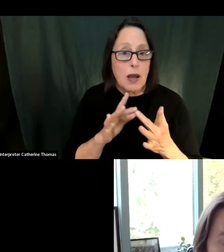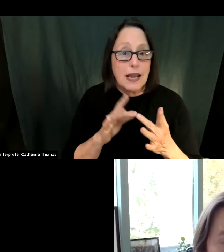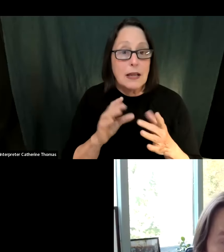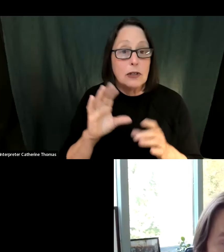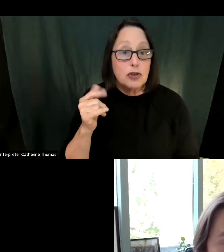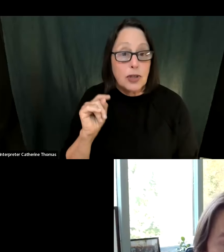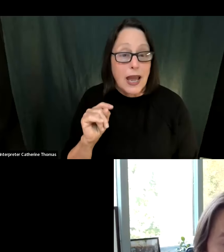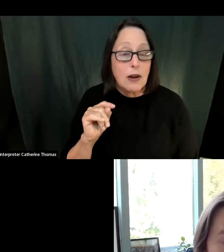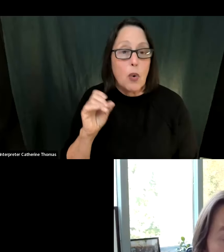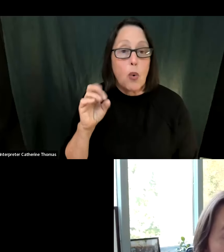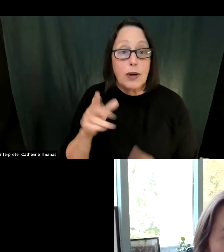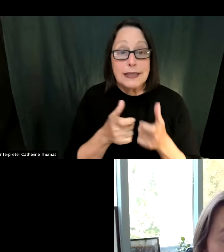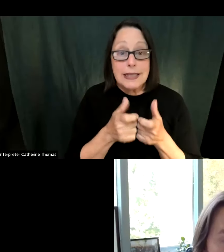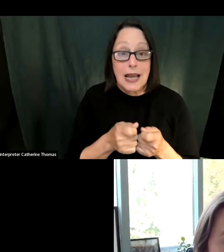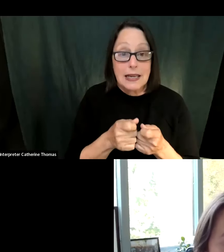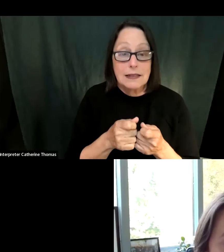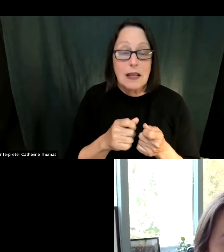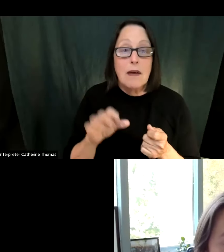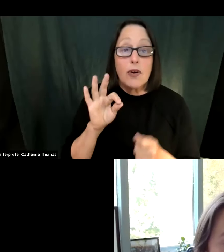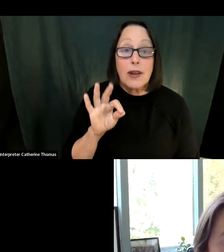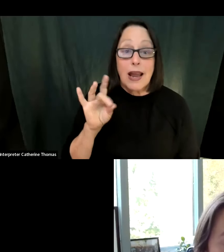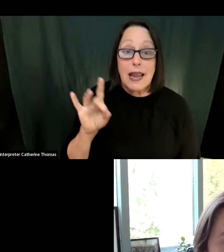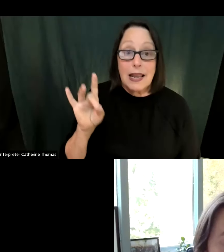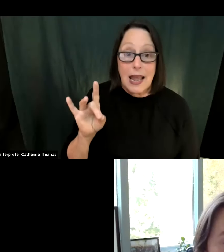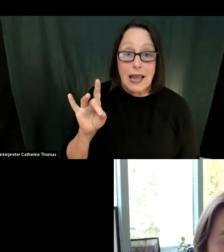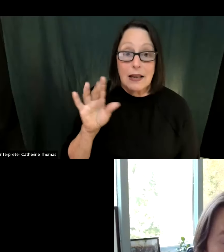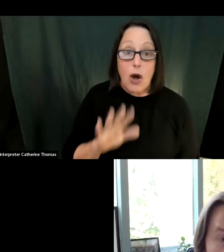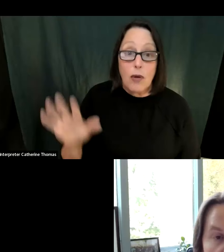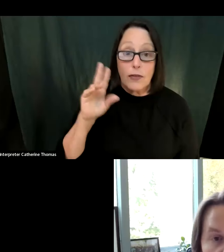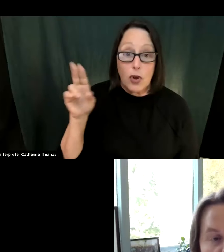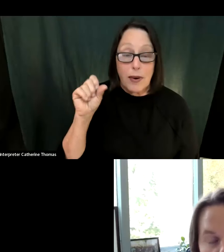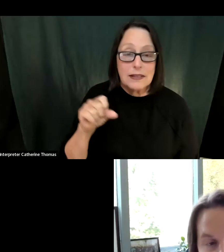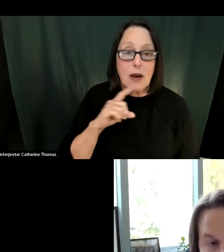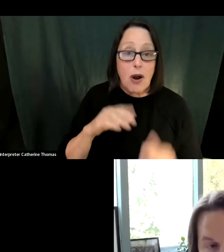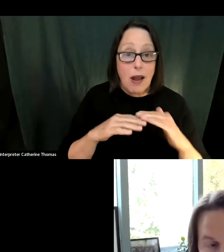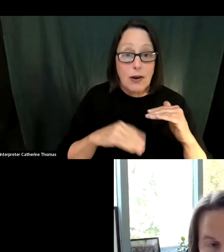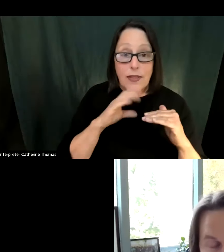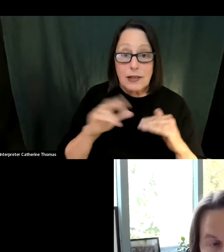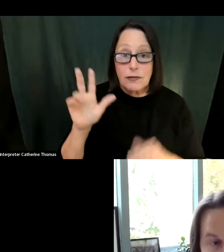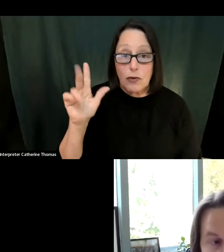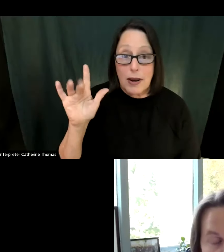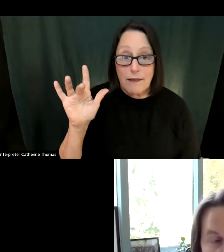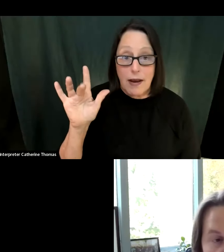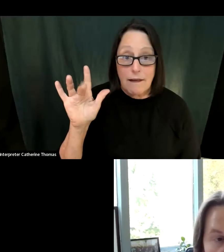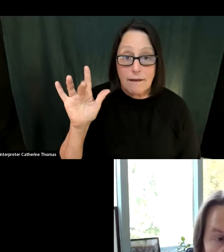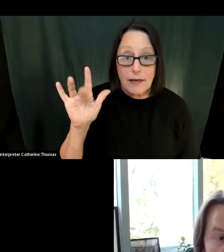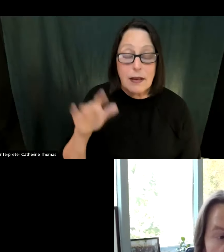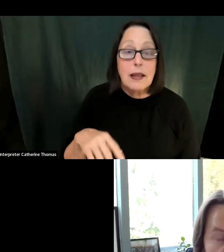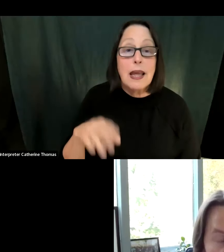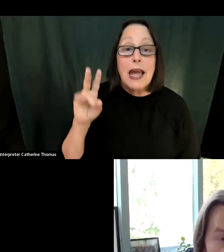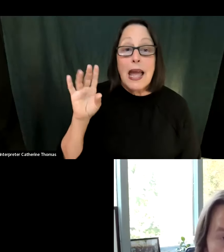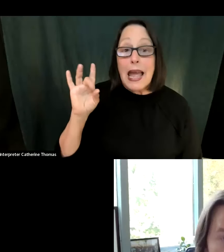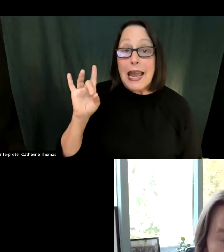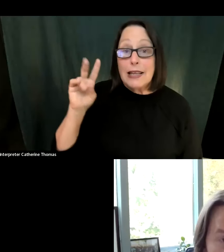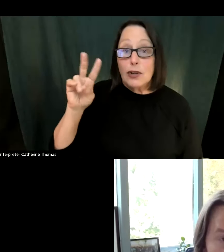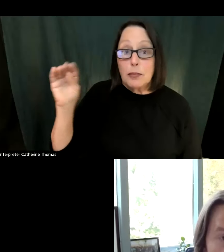through 988 across the country are under the age of 25. And 82% of those are coming